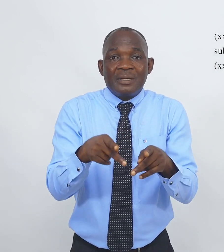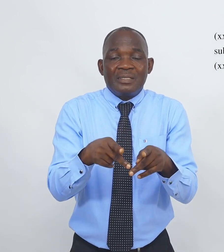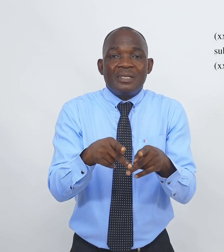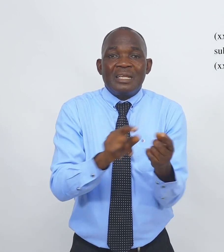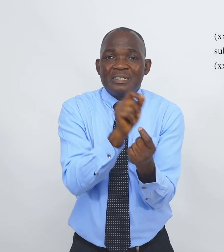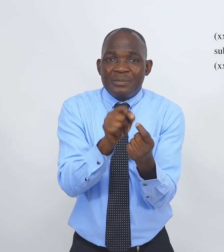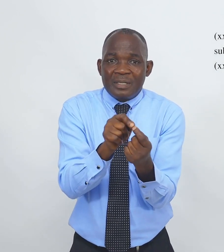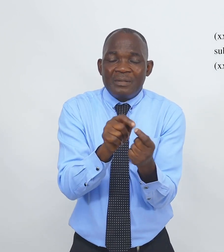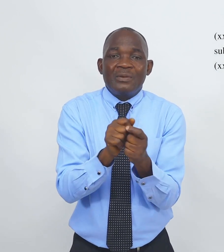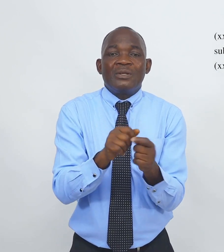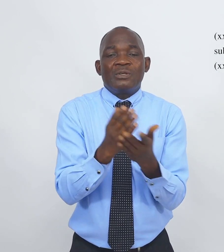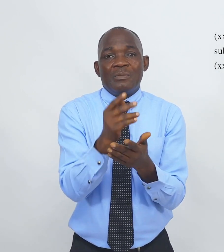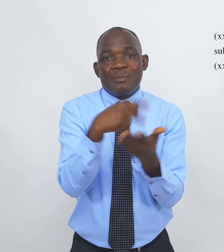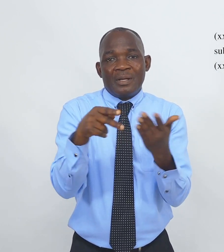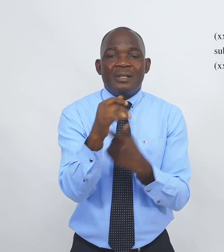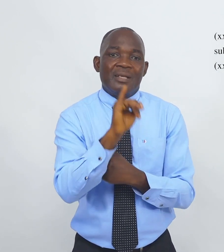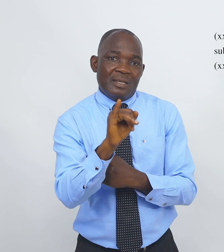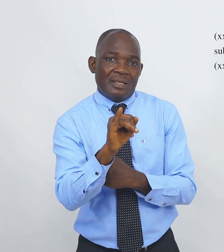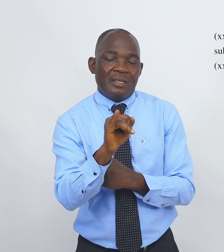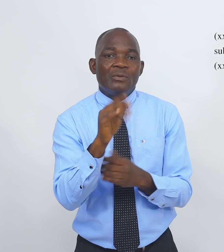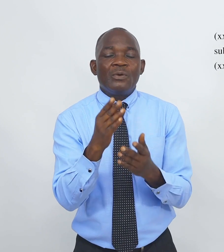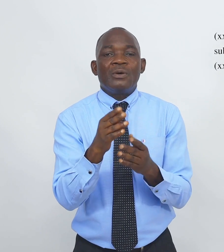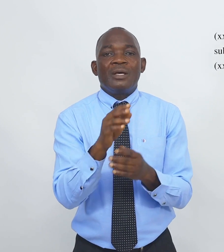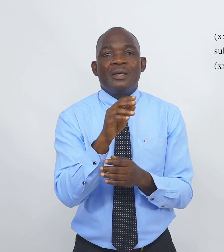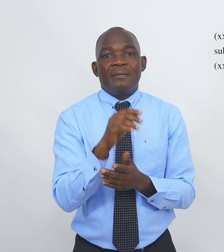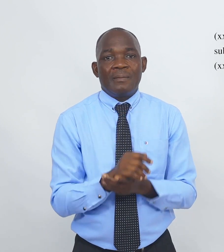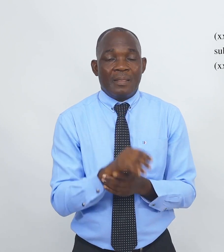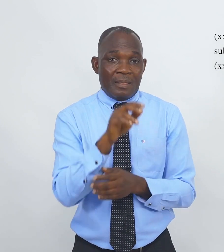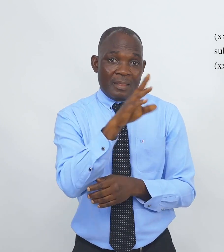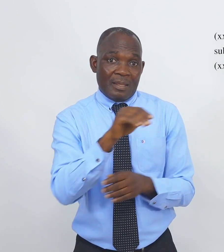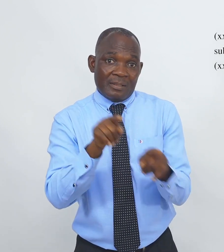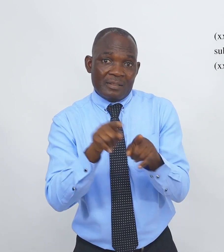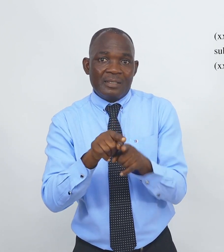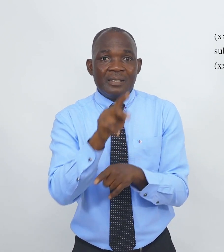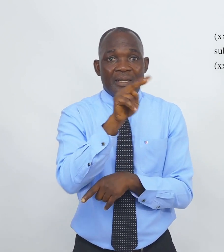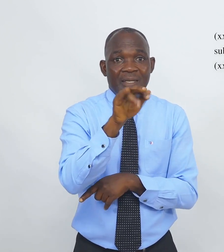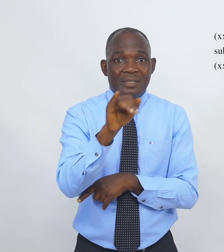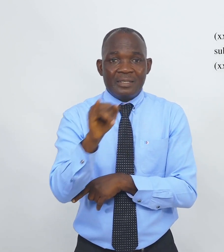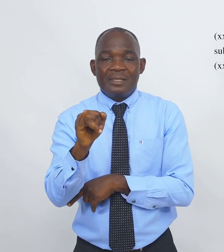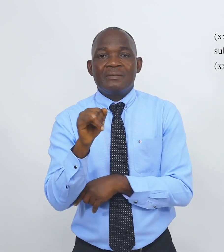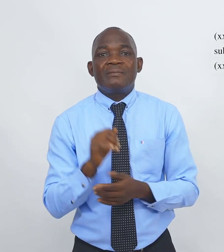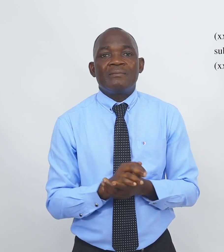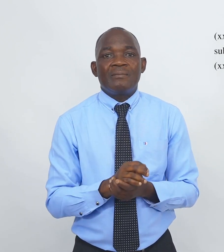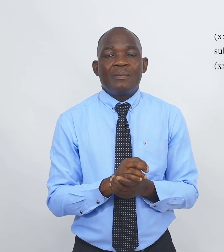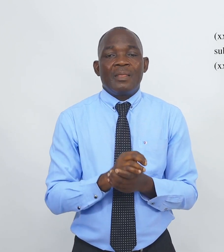specified in subparagraphs I to XX, and XXII, any